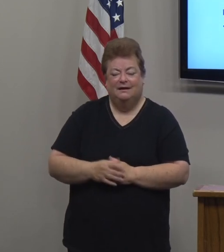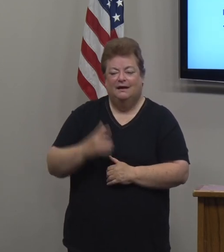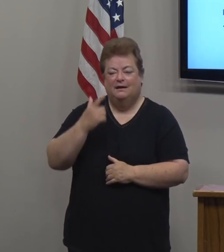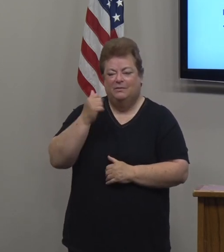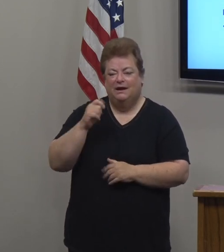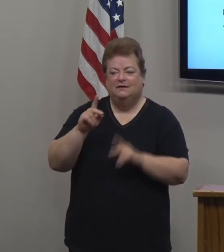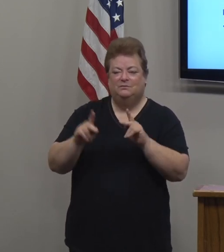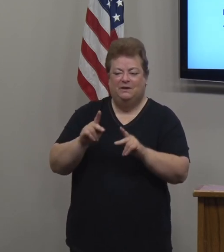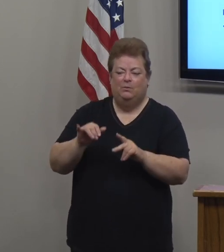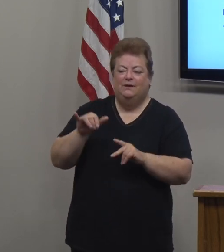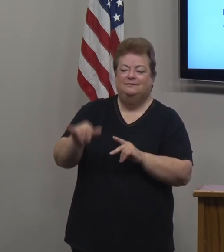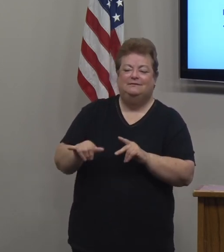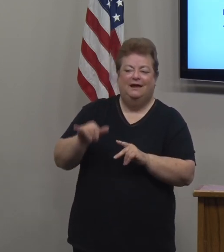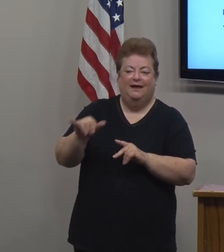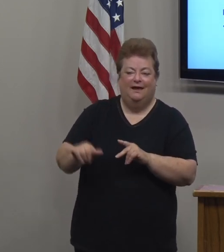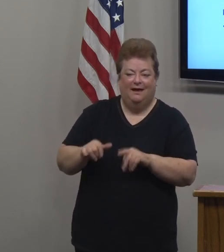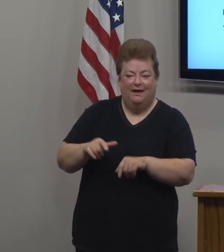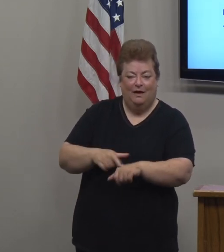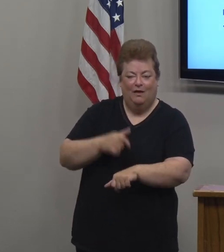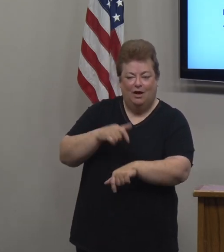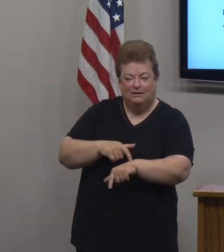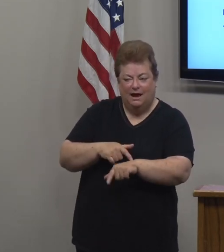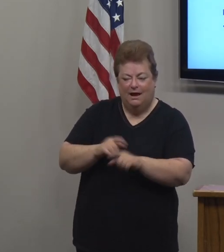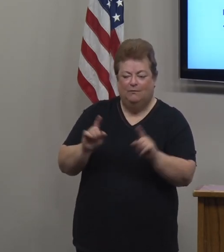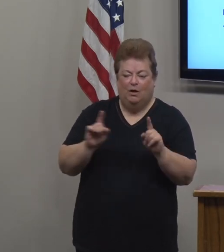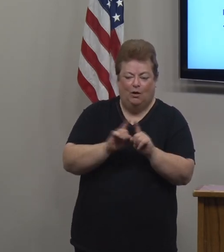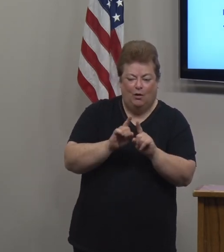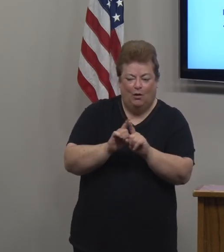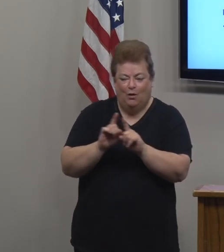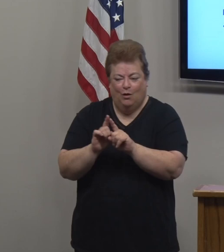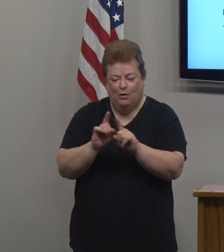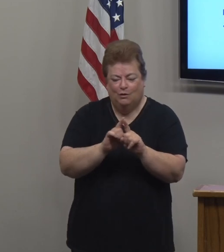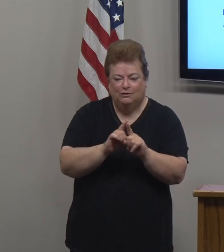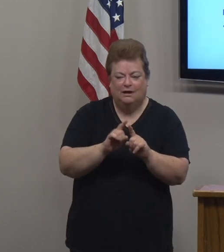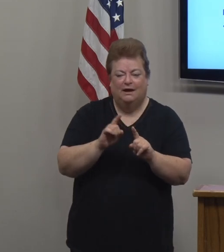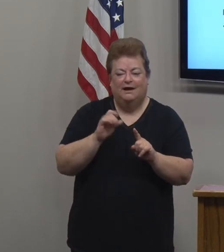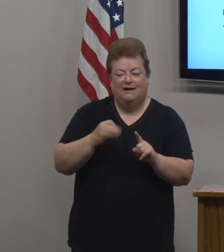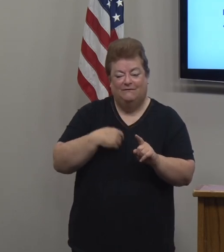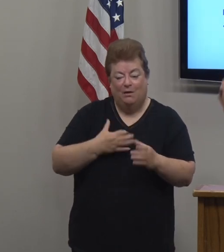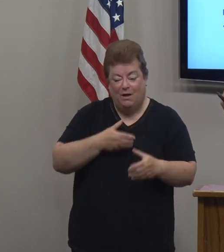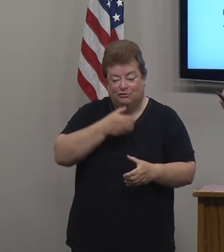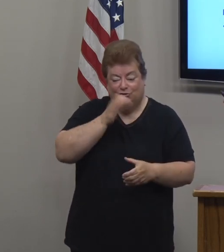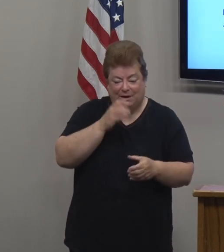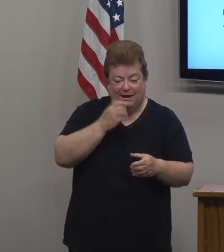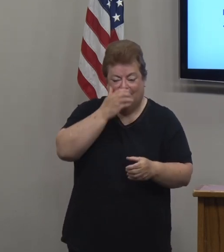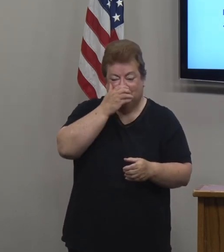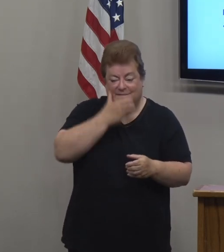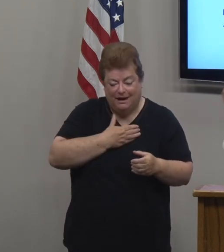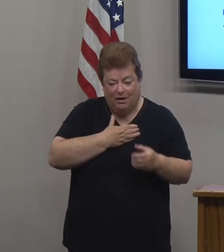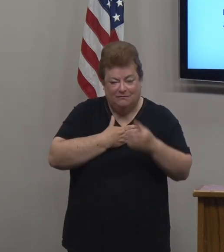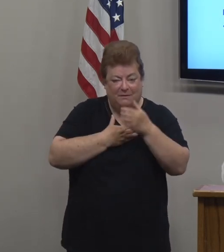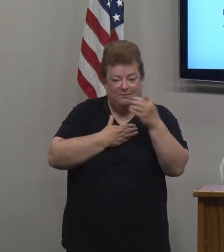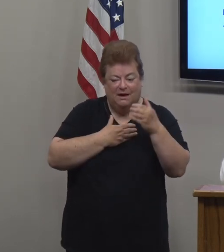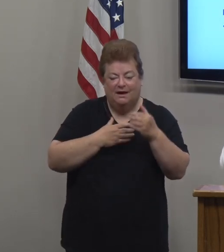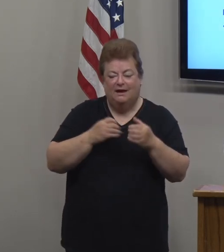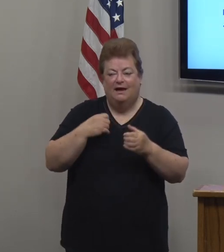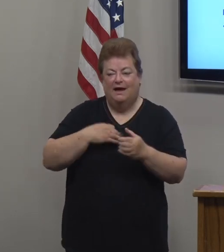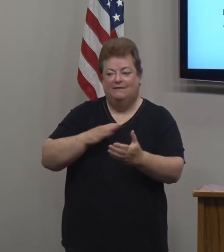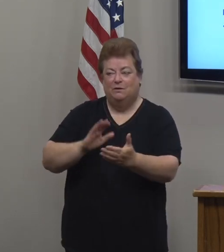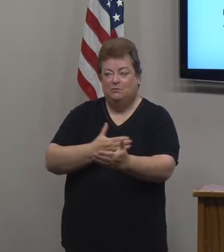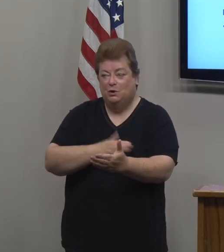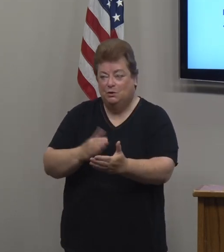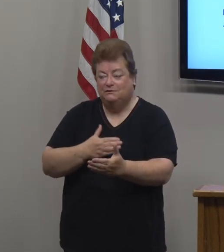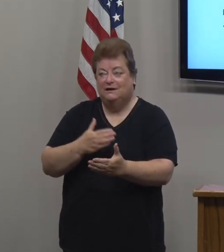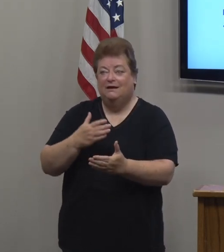stay for long periods of time in close proximity. You have to remove your mask to have a drink. If it's loud and noisy with music, you raise your voices